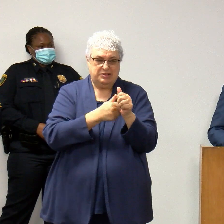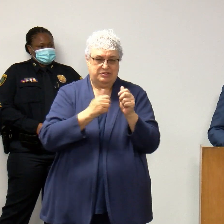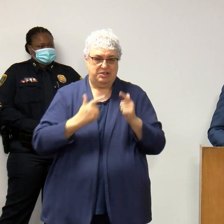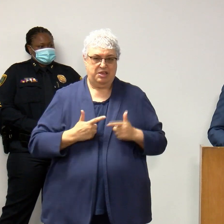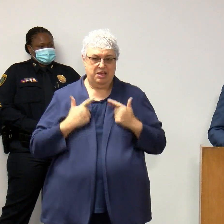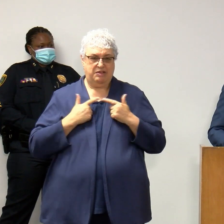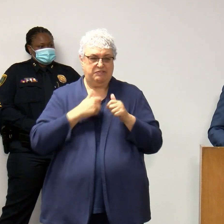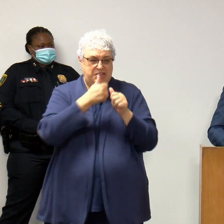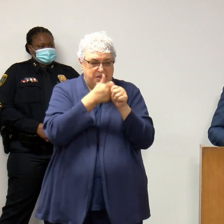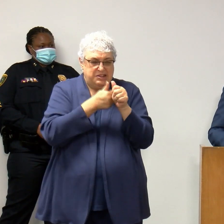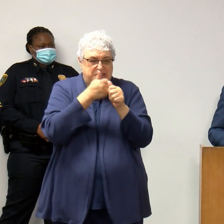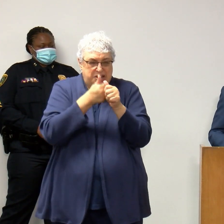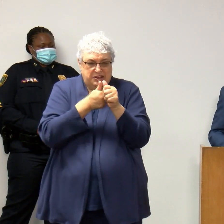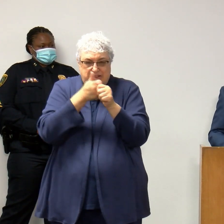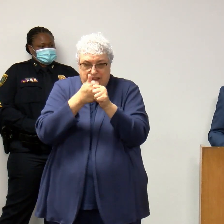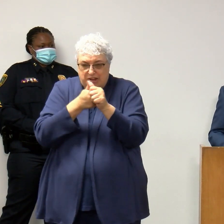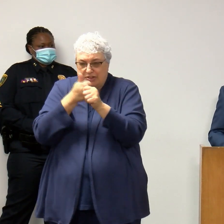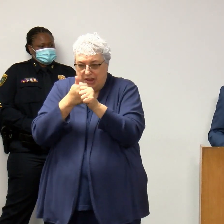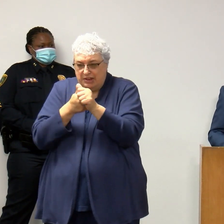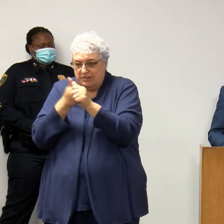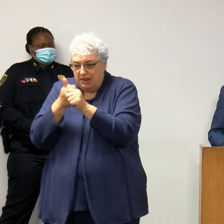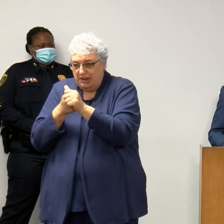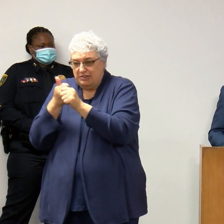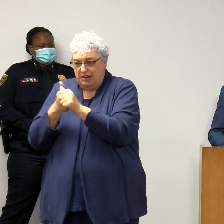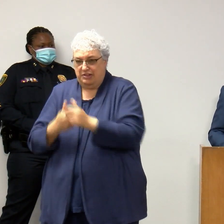life is important.